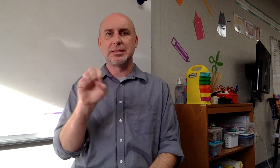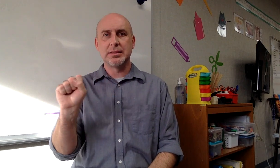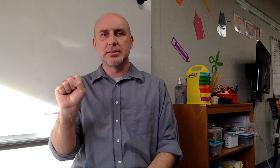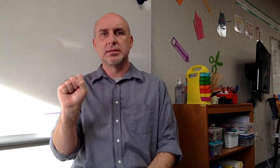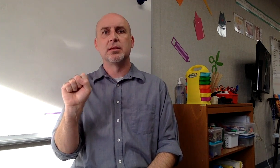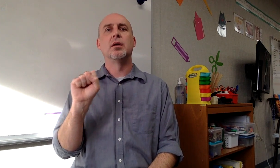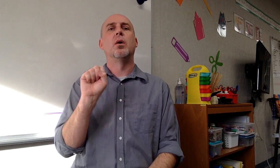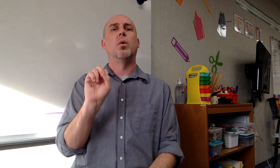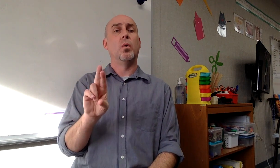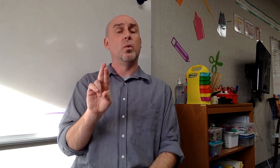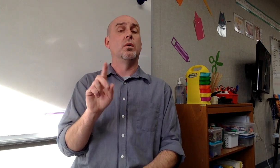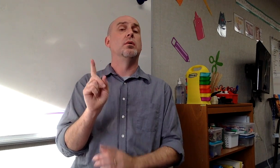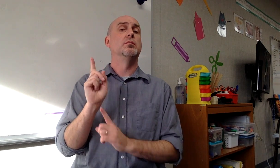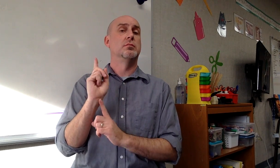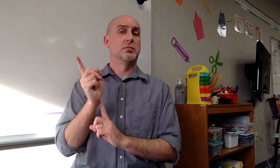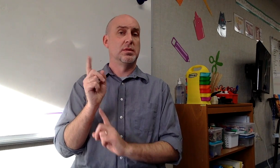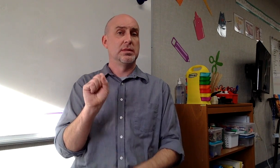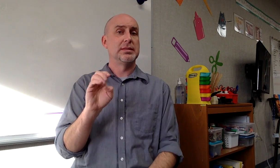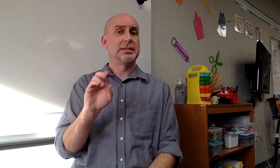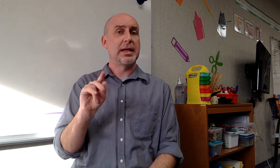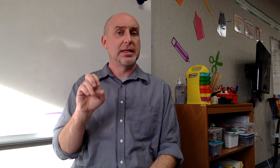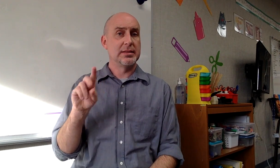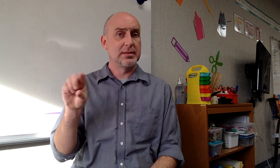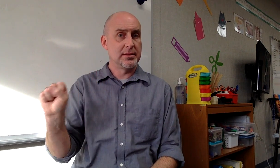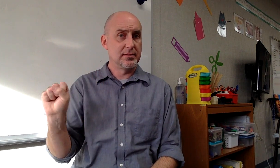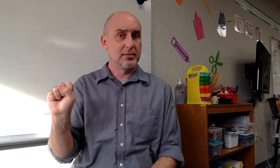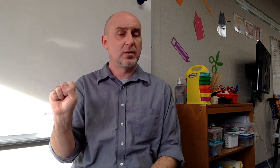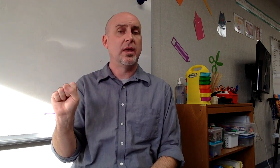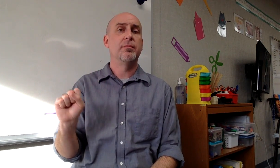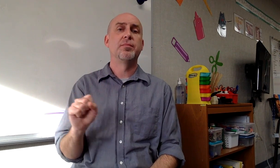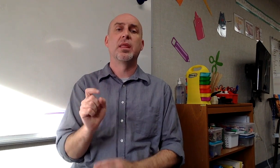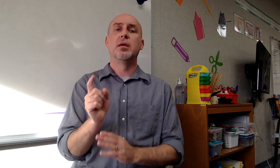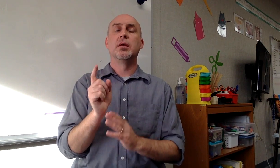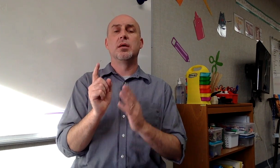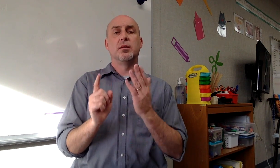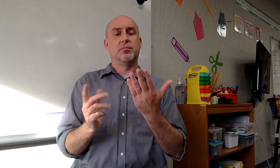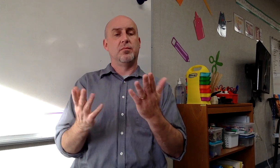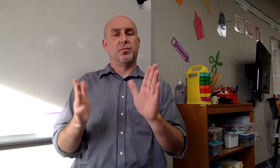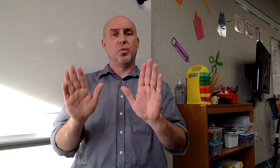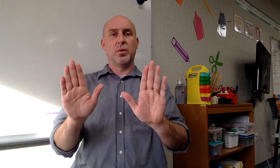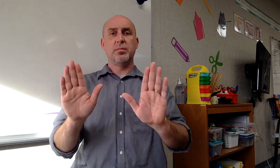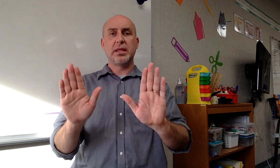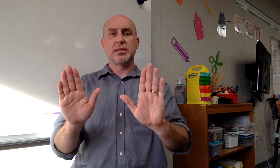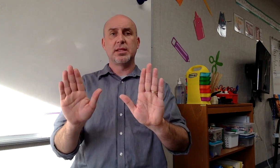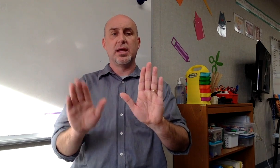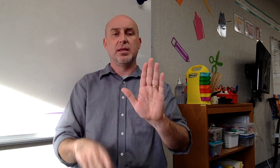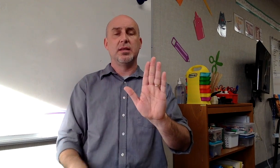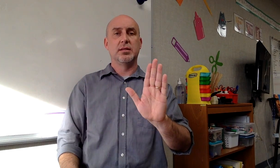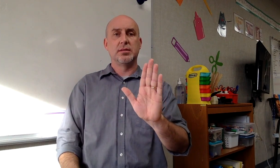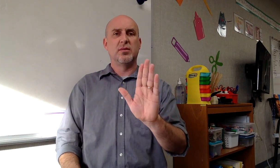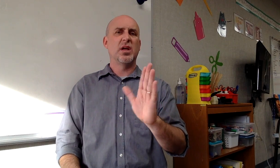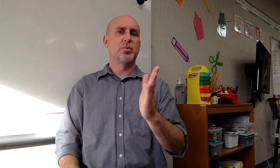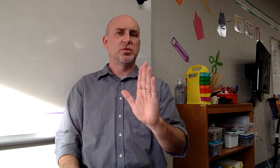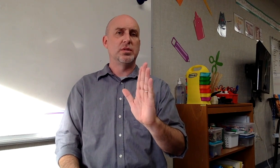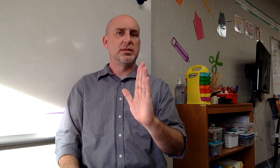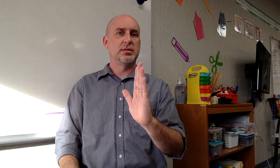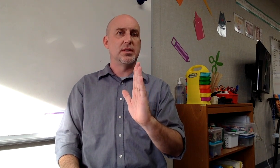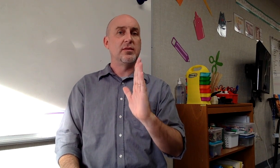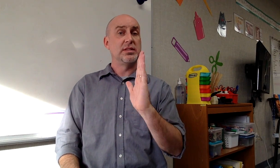Minutes or seconds, okay? The way we make the sign is, you have a couple choices. I've seen it